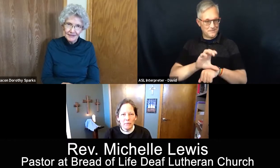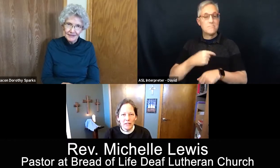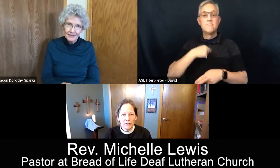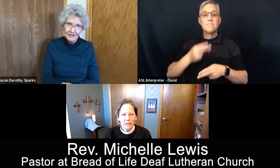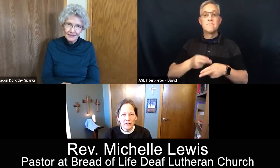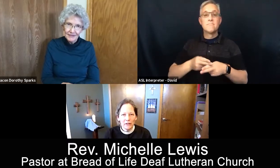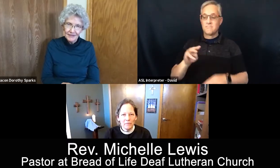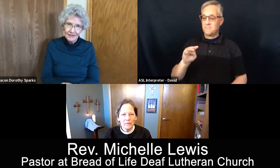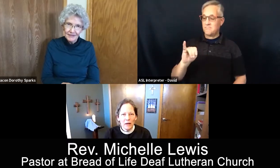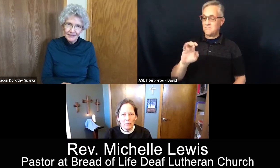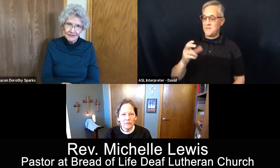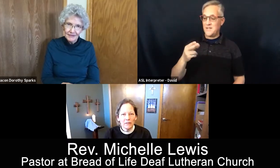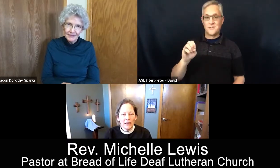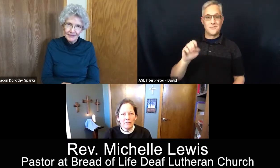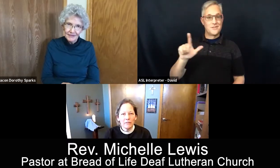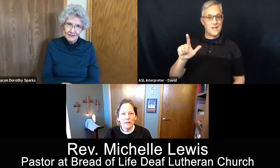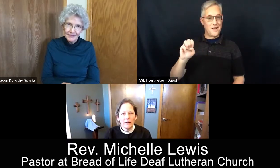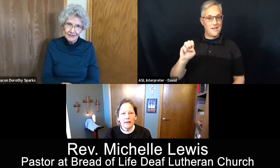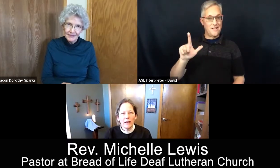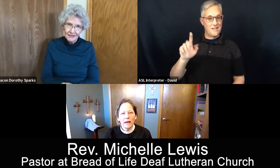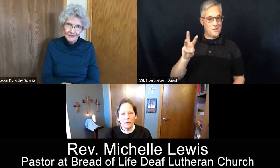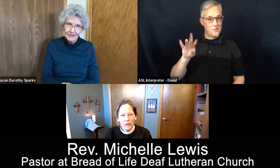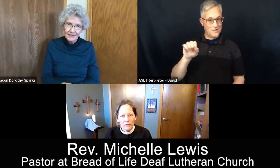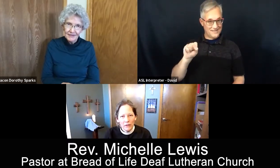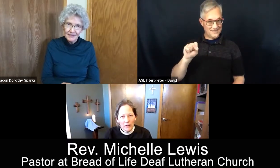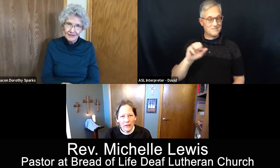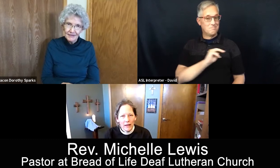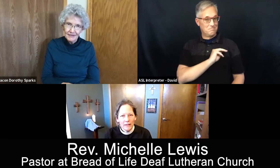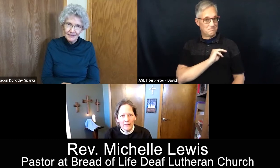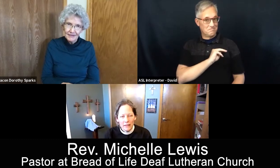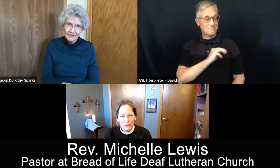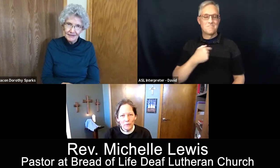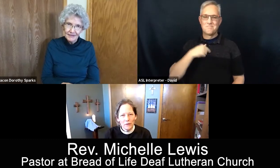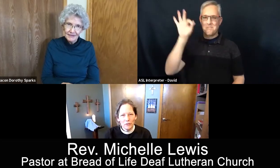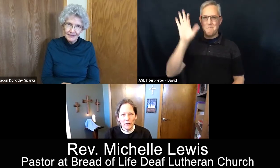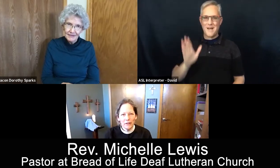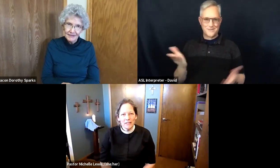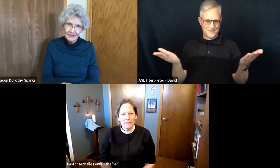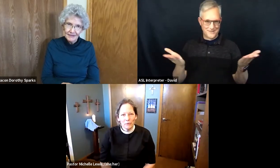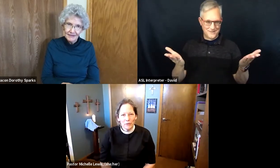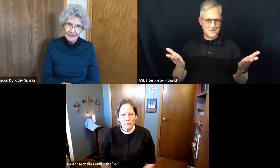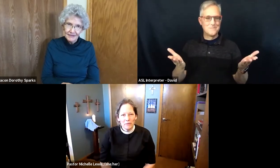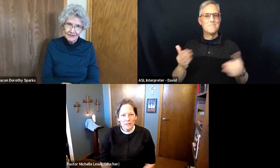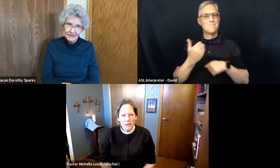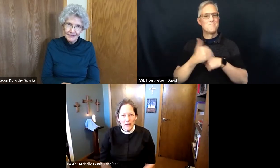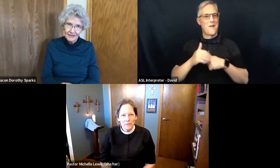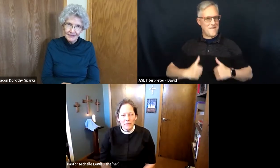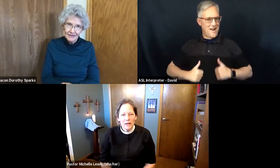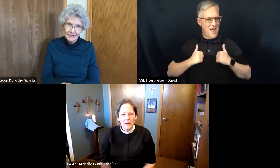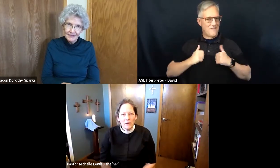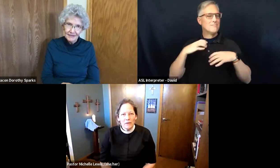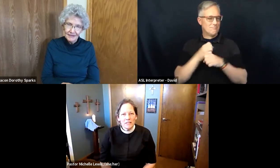I am the pastor here at Bread of Life, and we are very glad that you have joined us for worship this